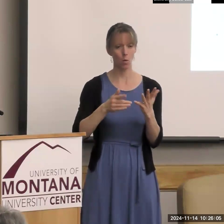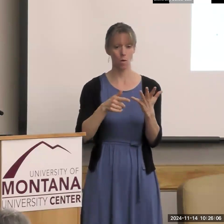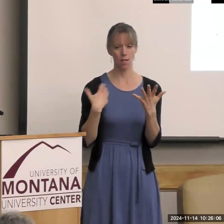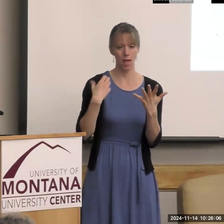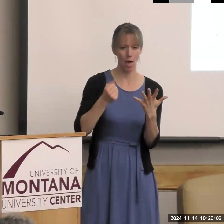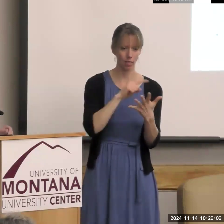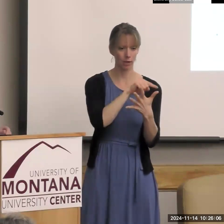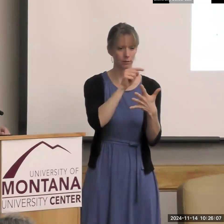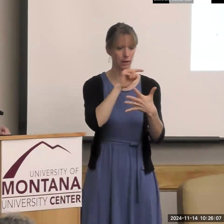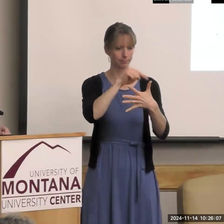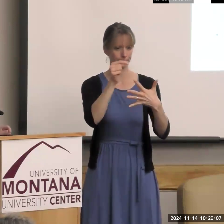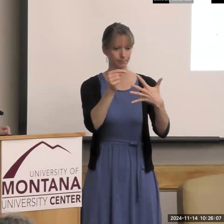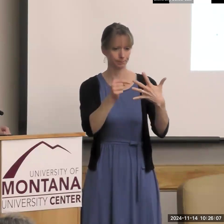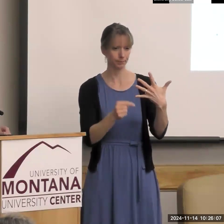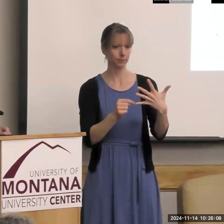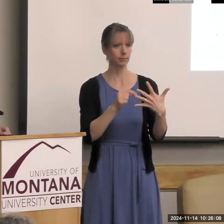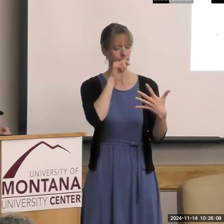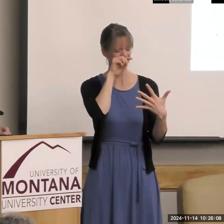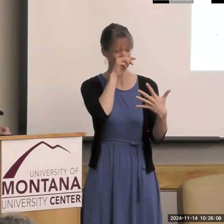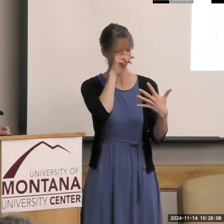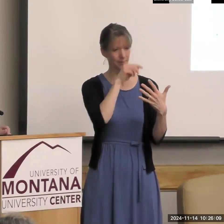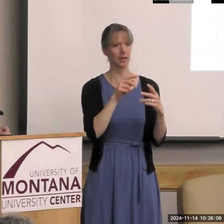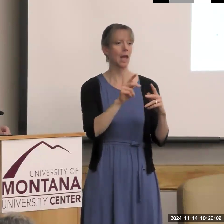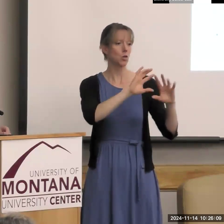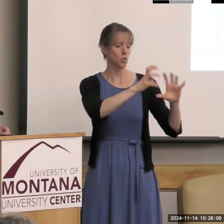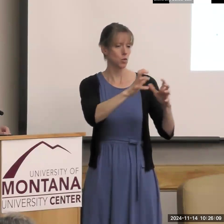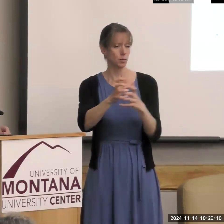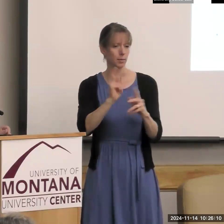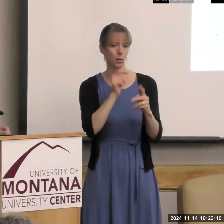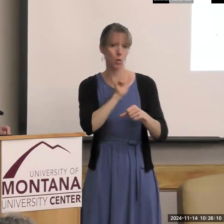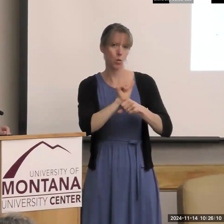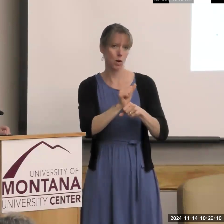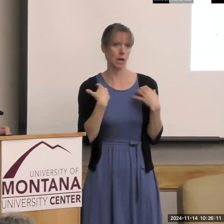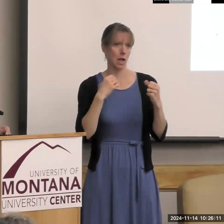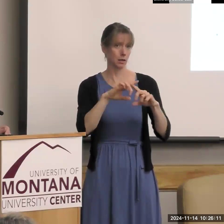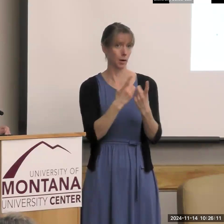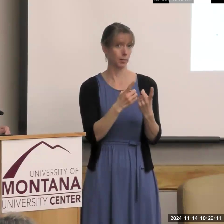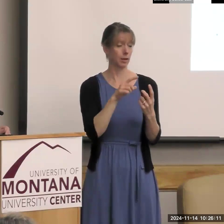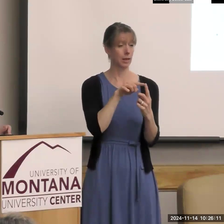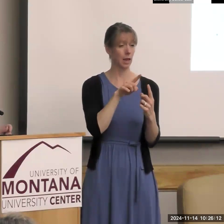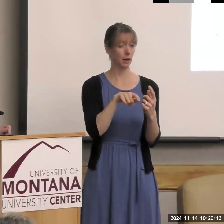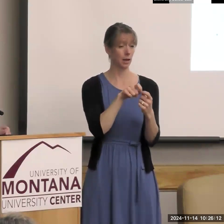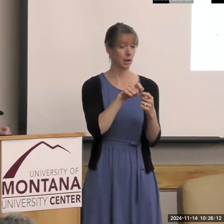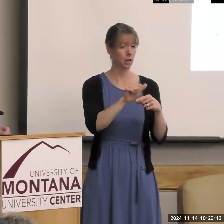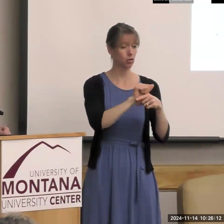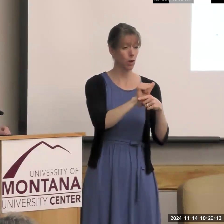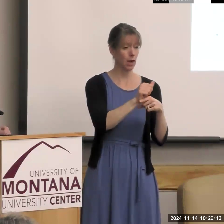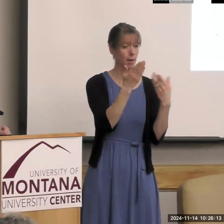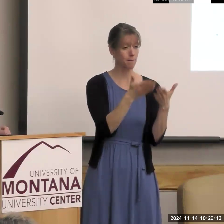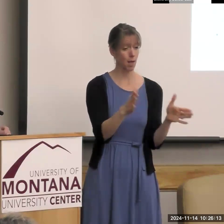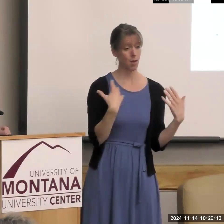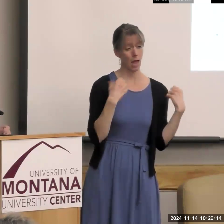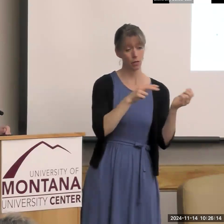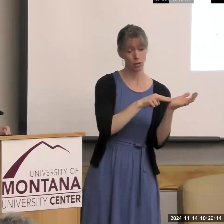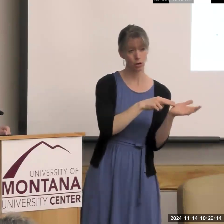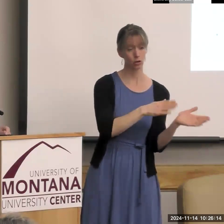group of professionals at the health department who are typically either trained public health nurses or they're